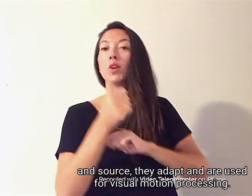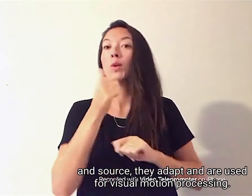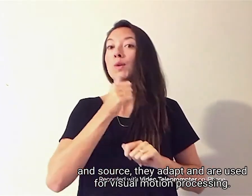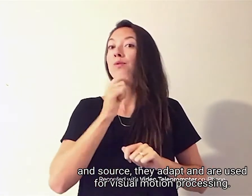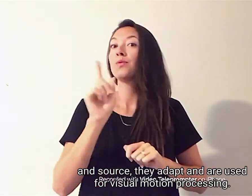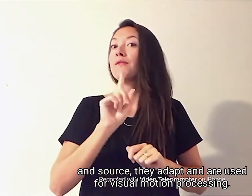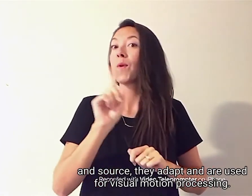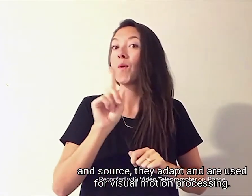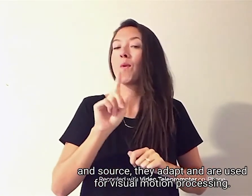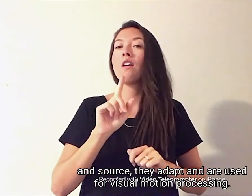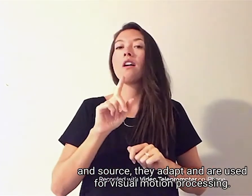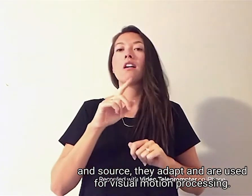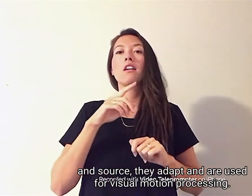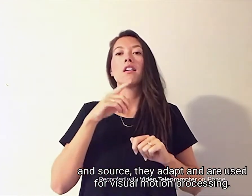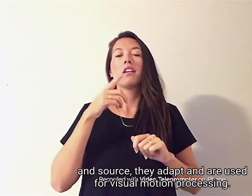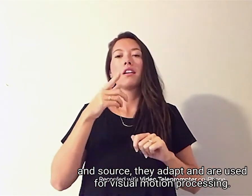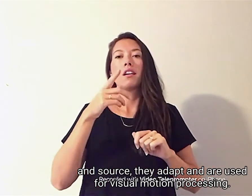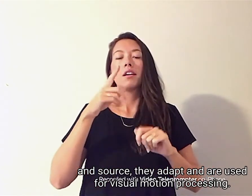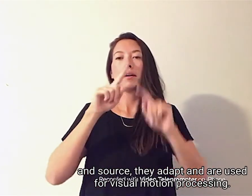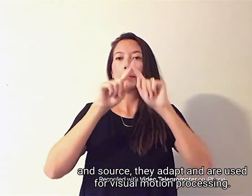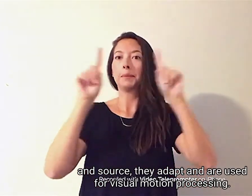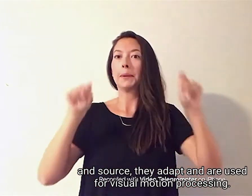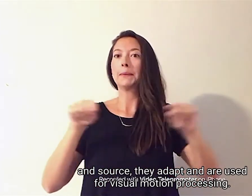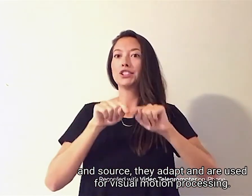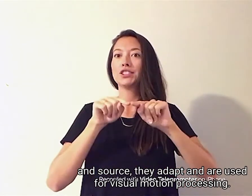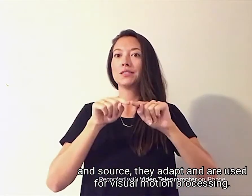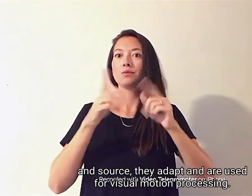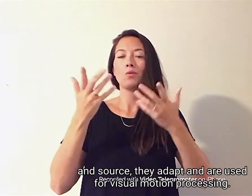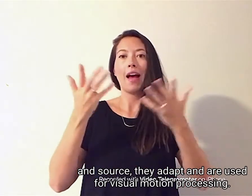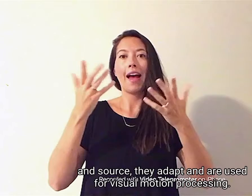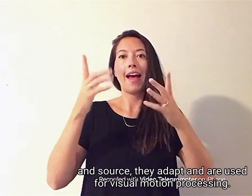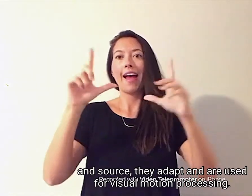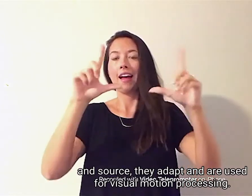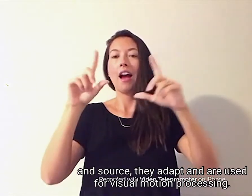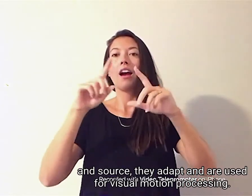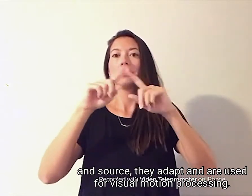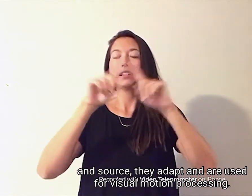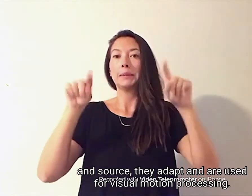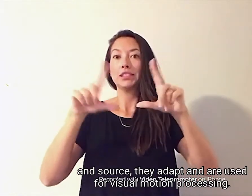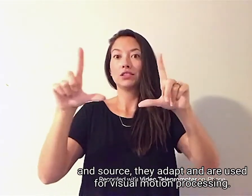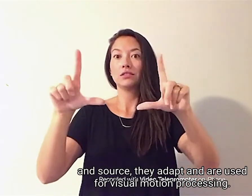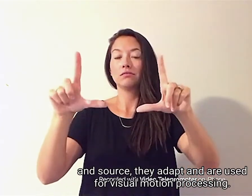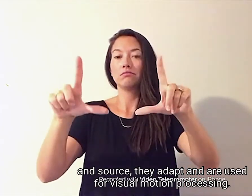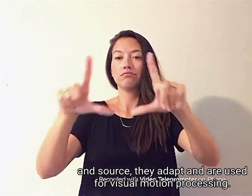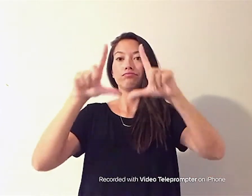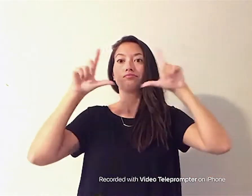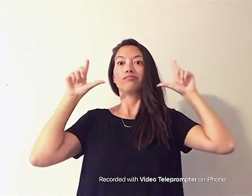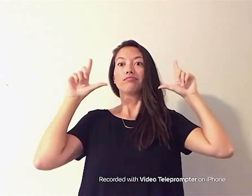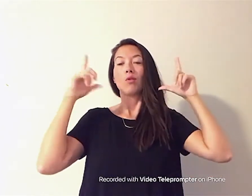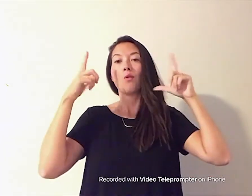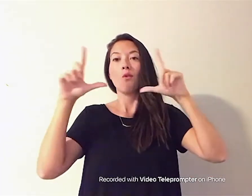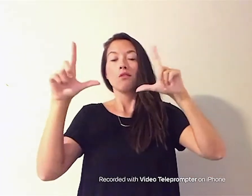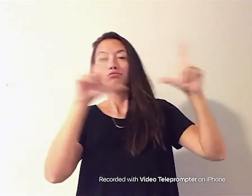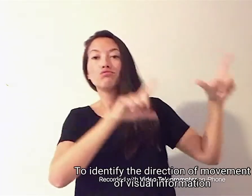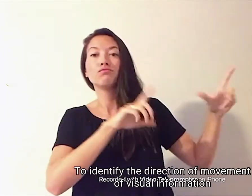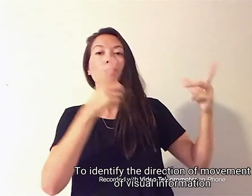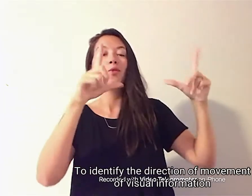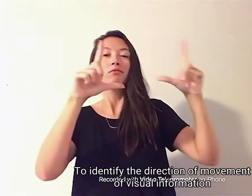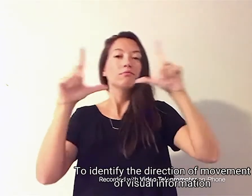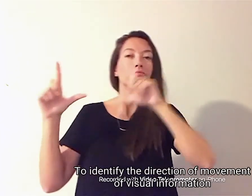adapt and are used for visual motion processing to identify the